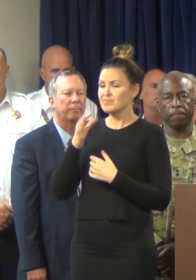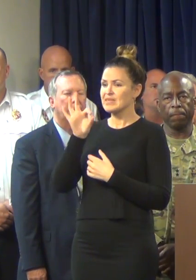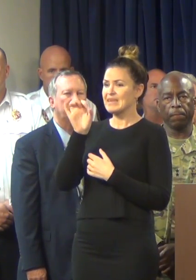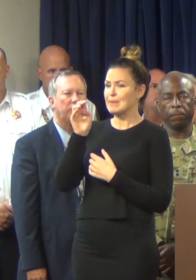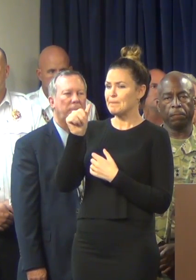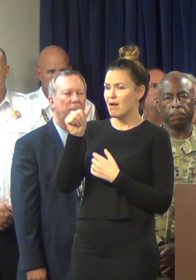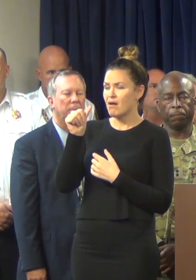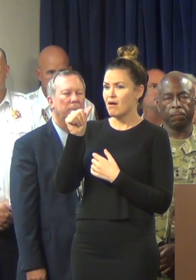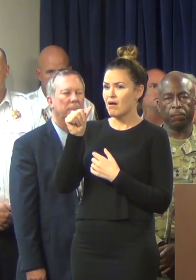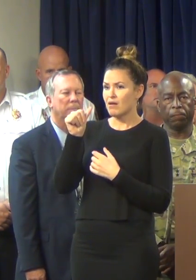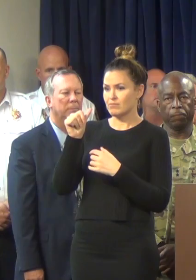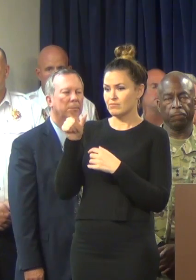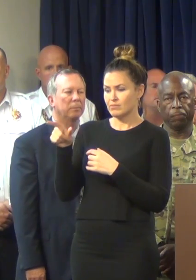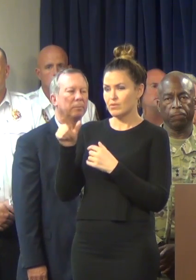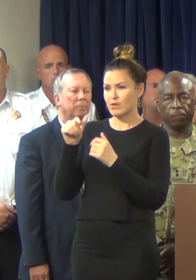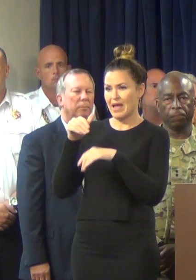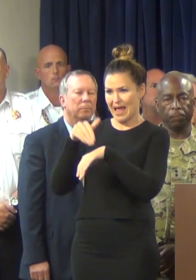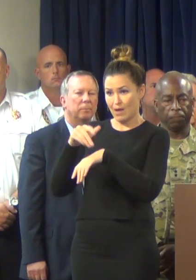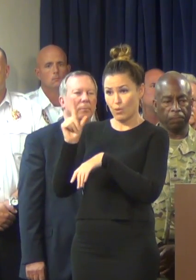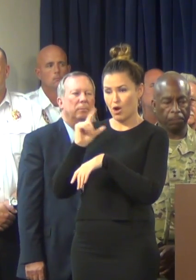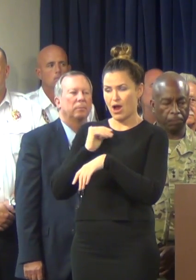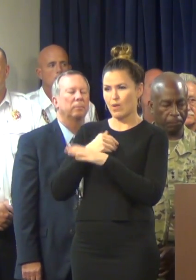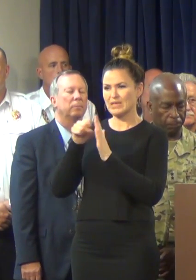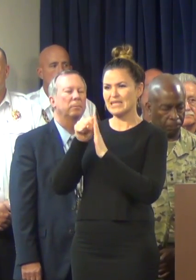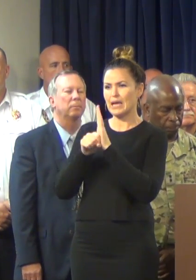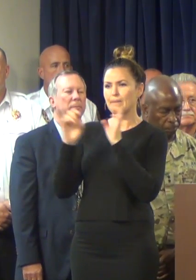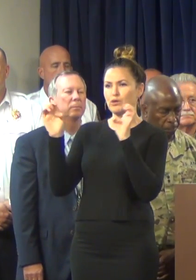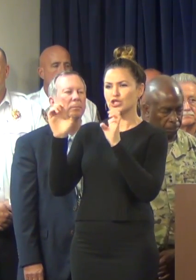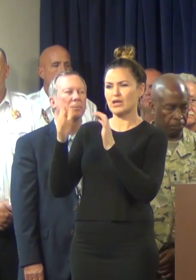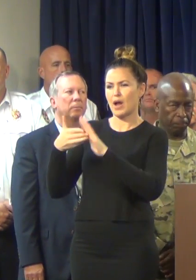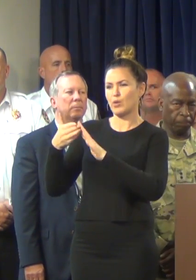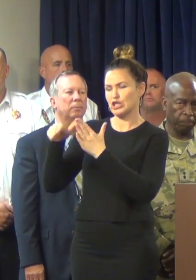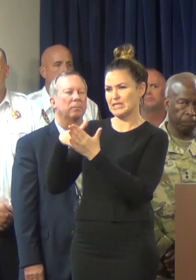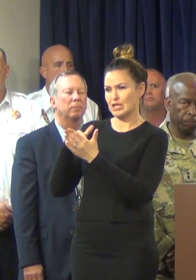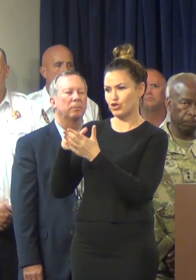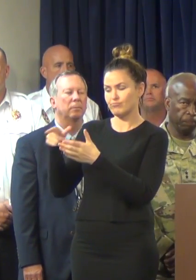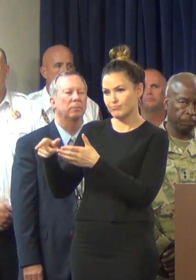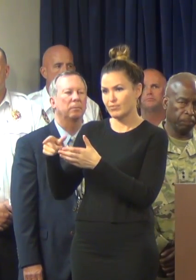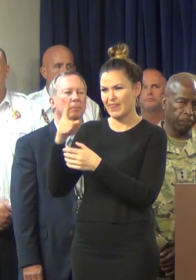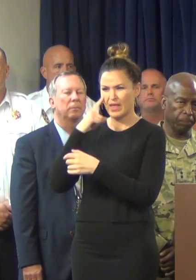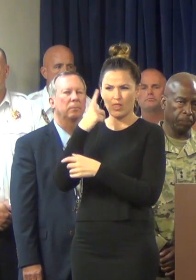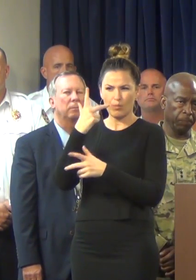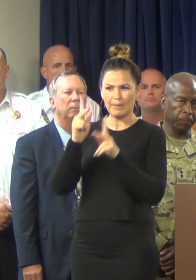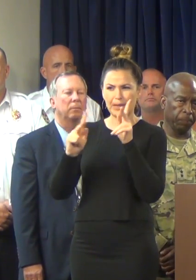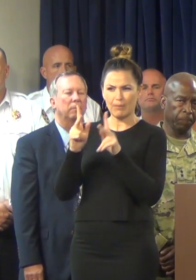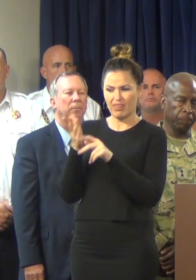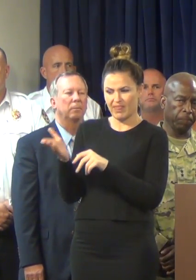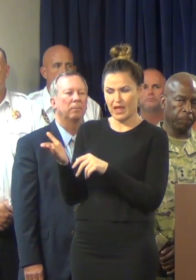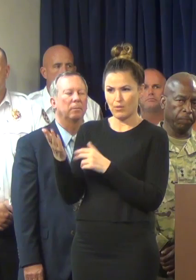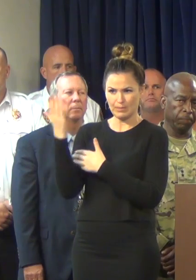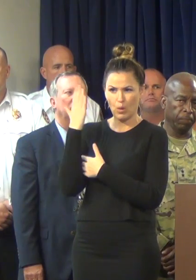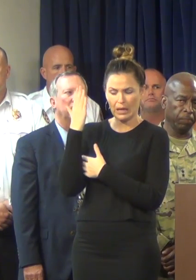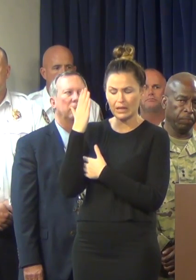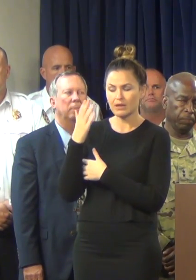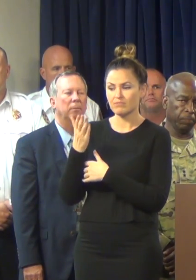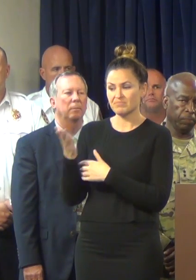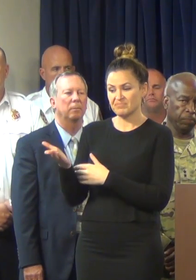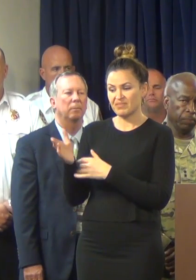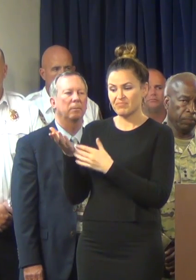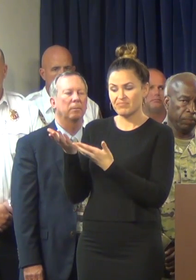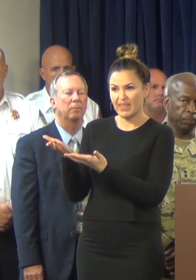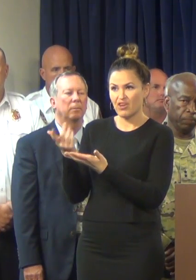at our State Emergency Operations Center. They have, I think there were probably 3 people there this morning when I left. And so they've been there